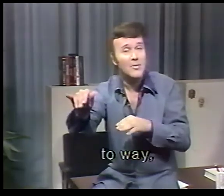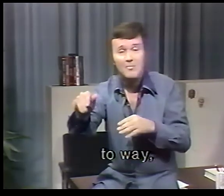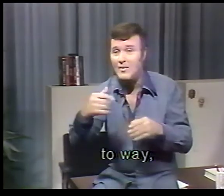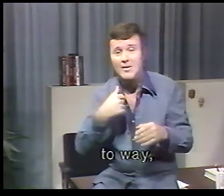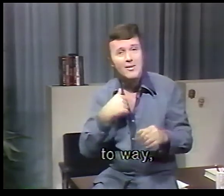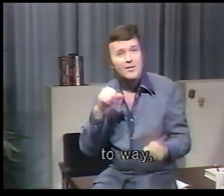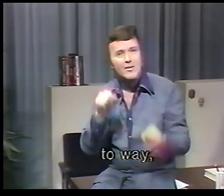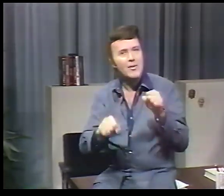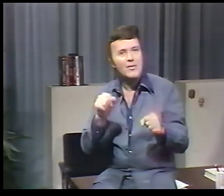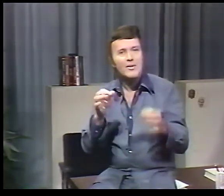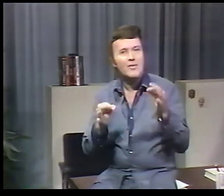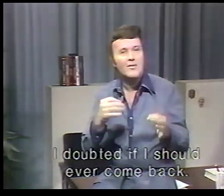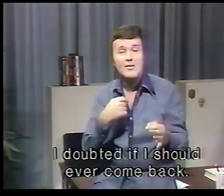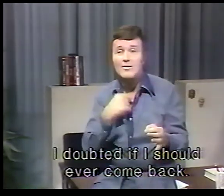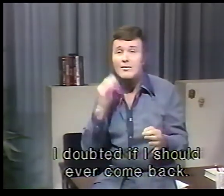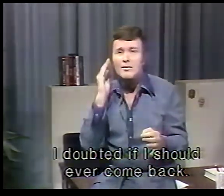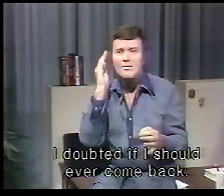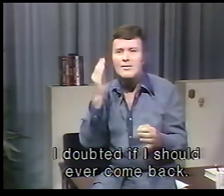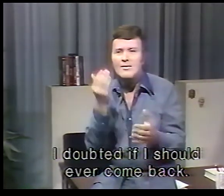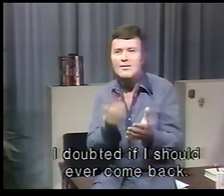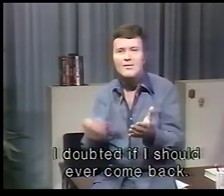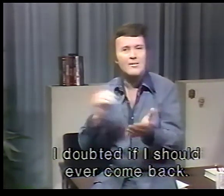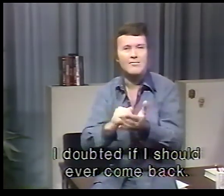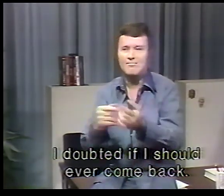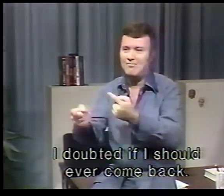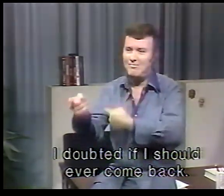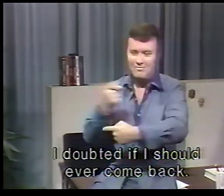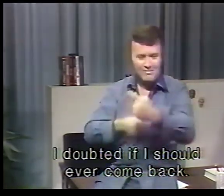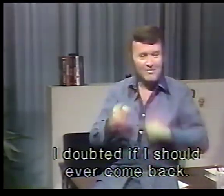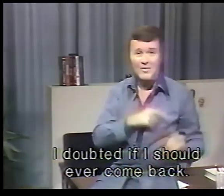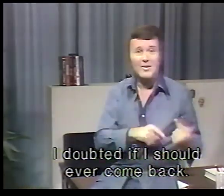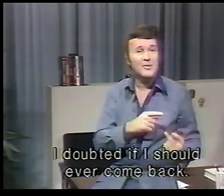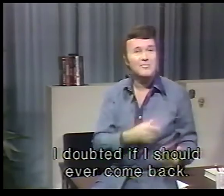to way, I doubted if I should ever come back.